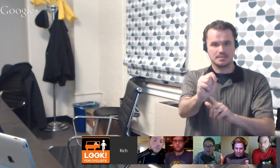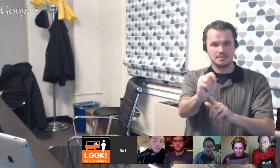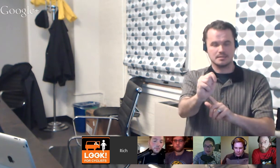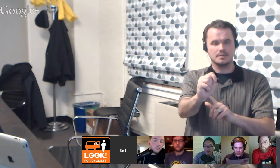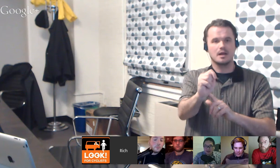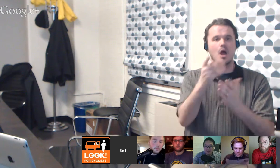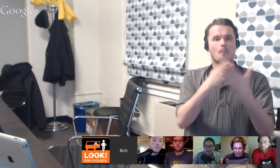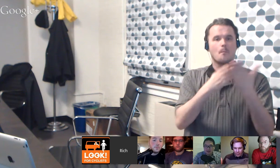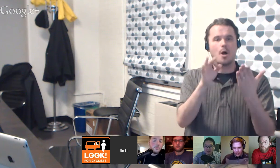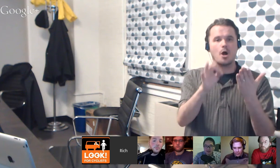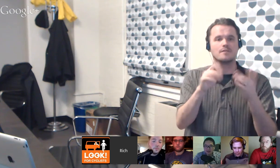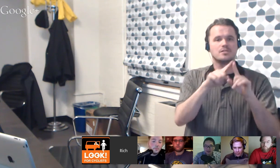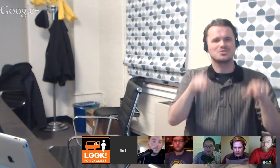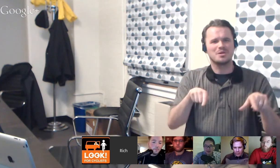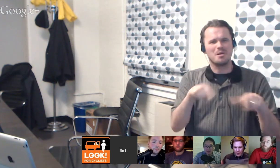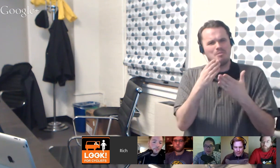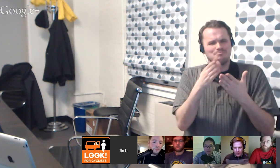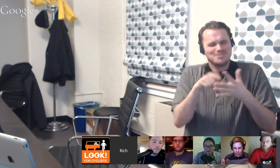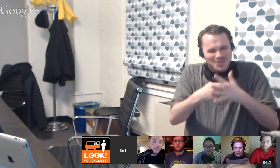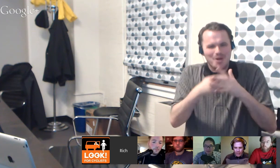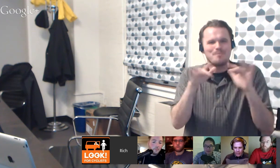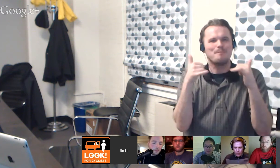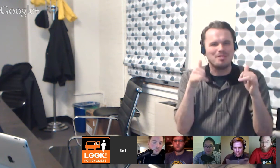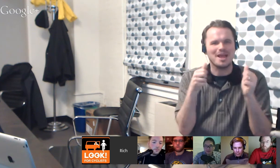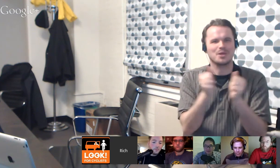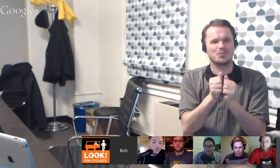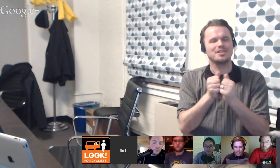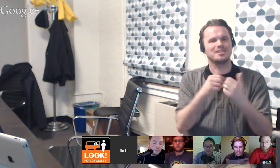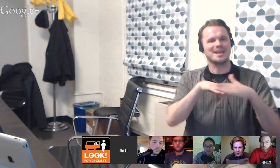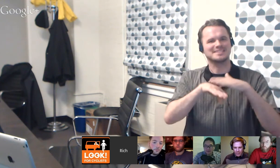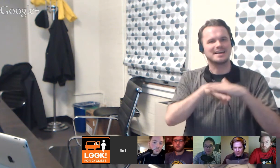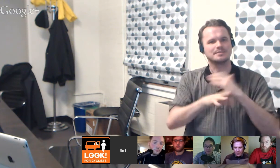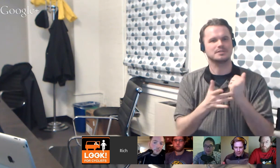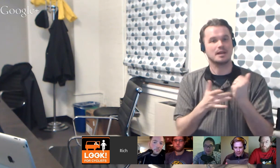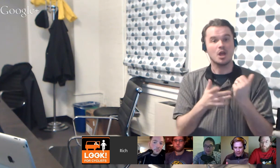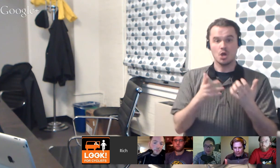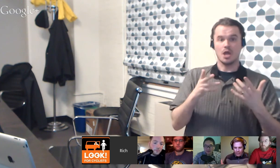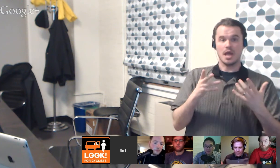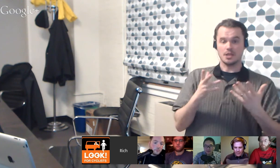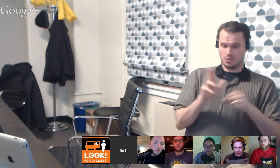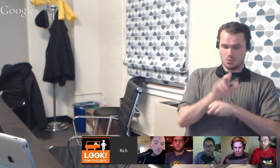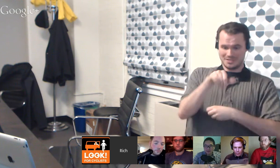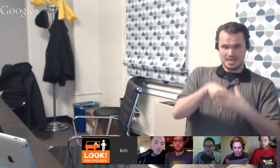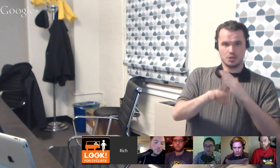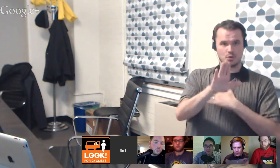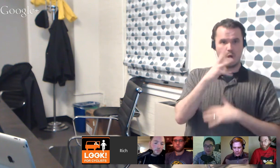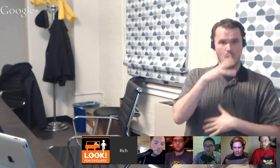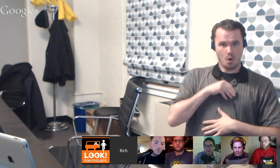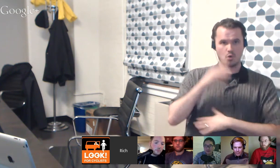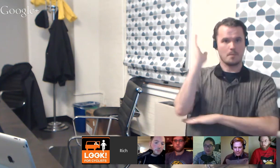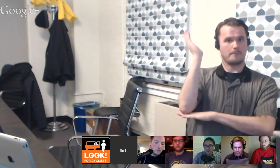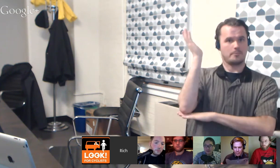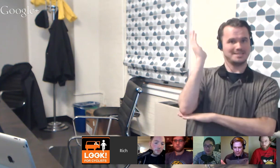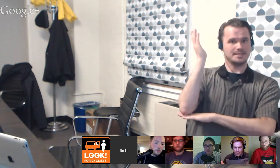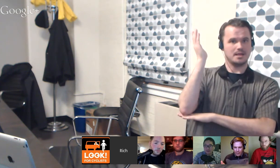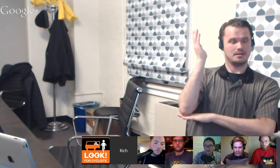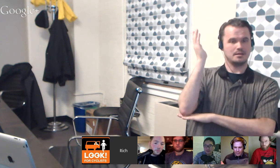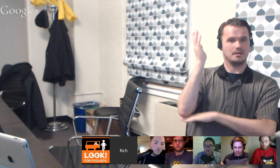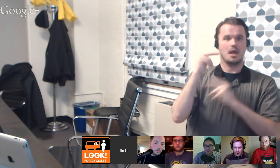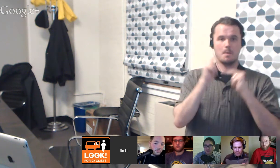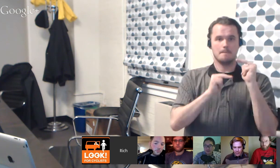part of the screen. Start doing that. Even use that in your own presentations. Like I've often seen people use